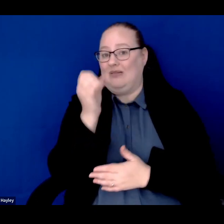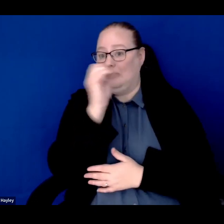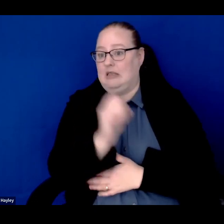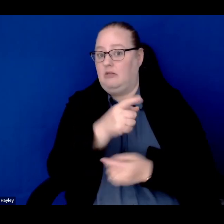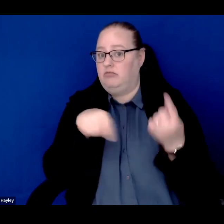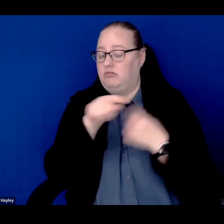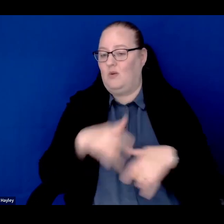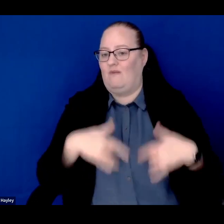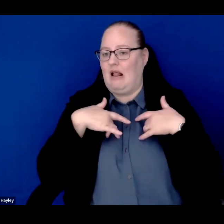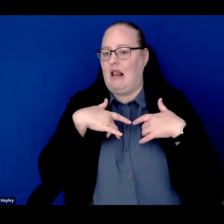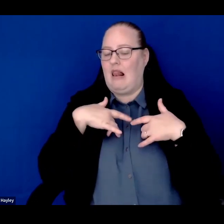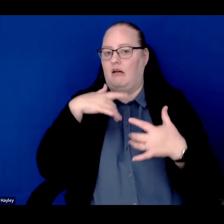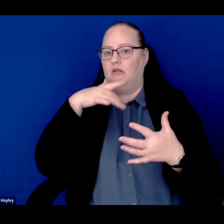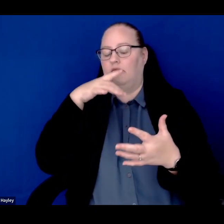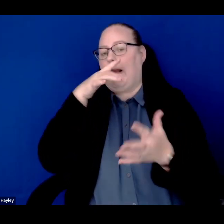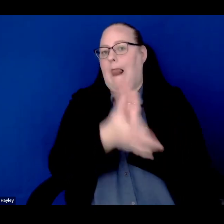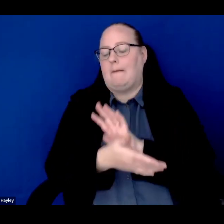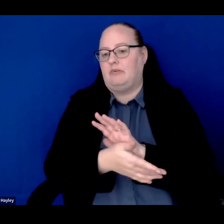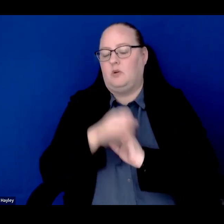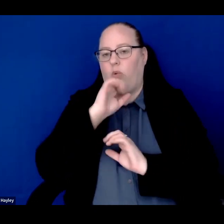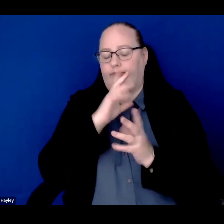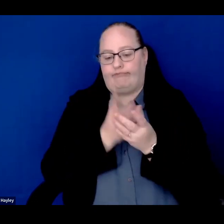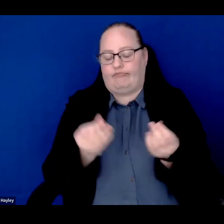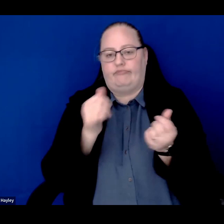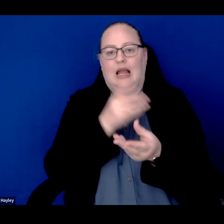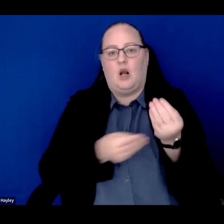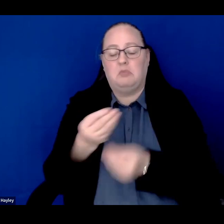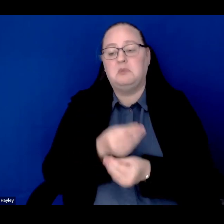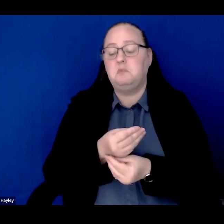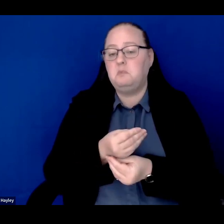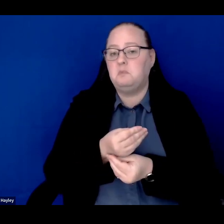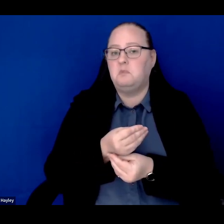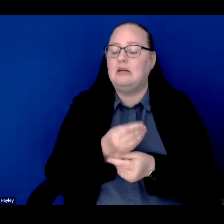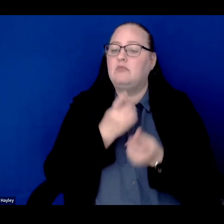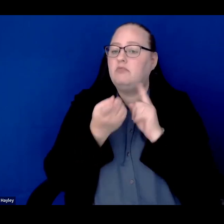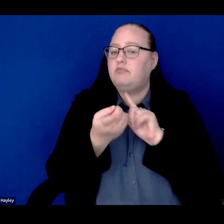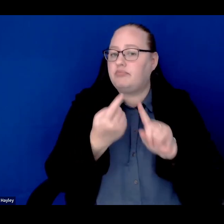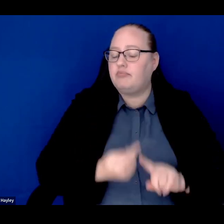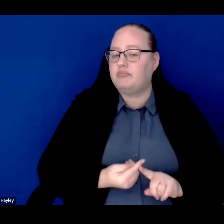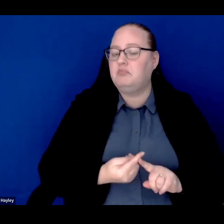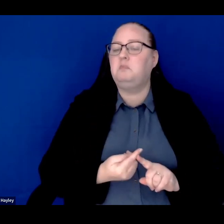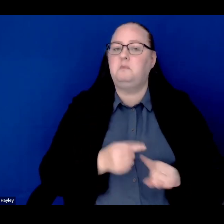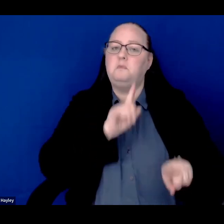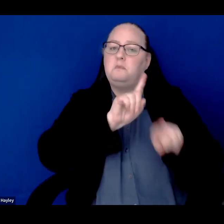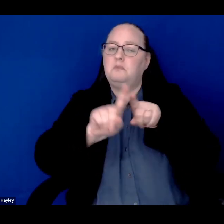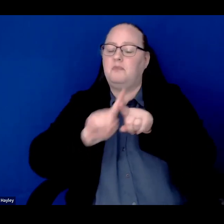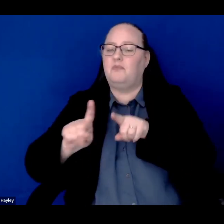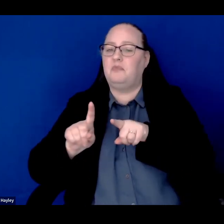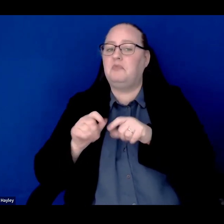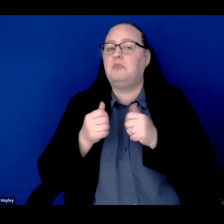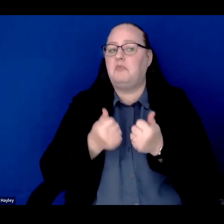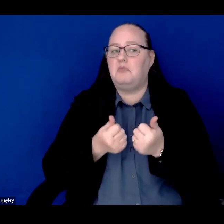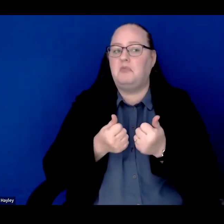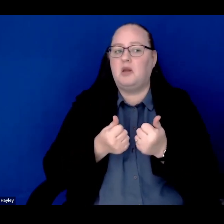a lot of the diversity in the room that we should make space for. I guess what it also illustrates to me is that there's